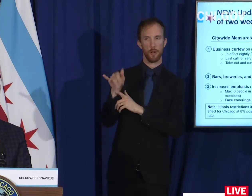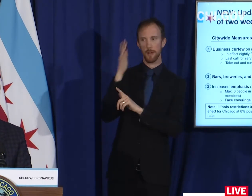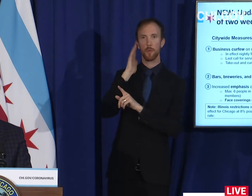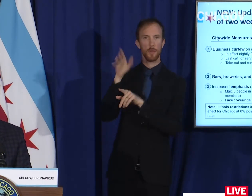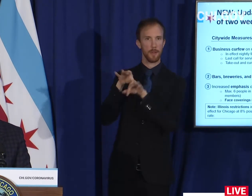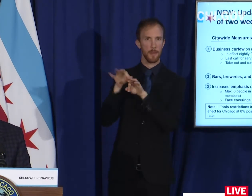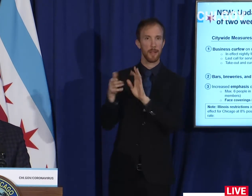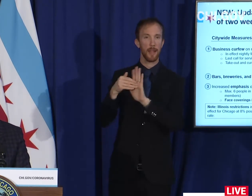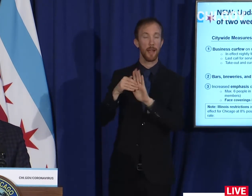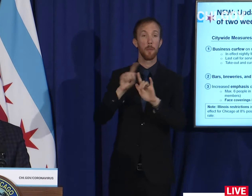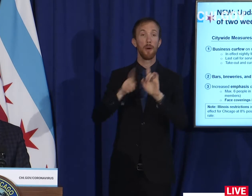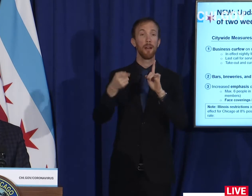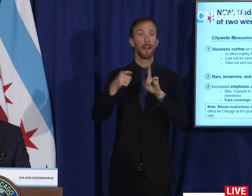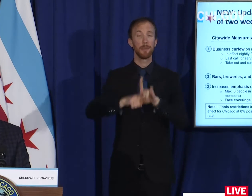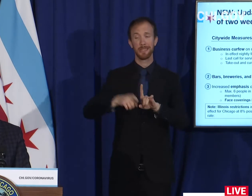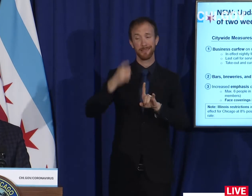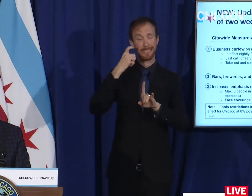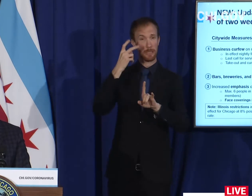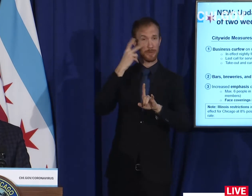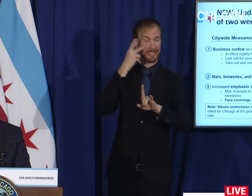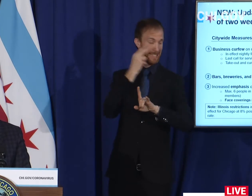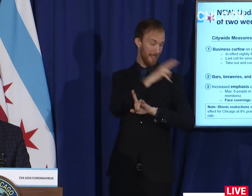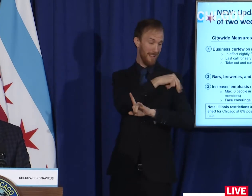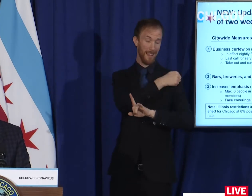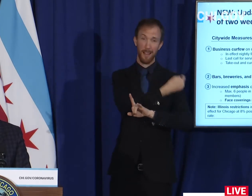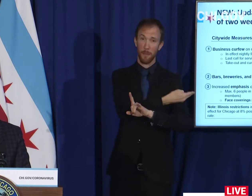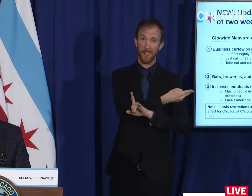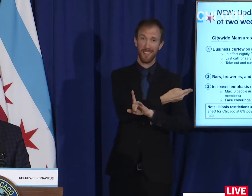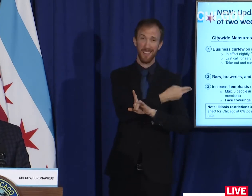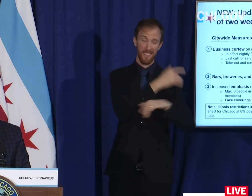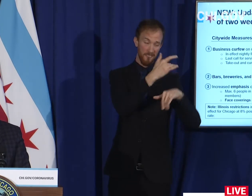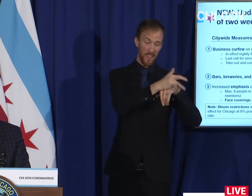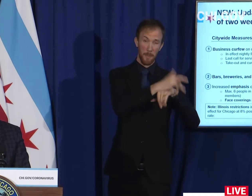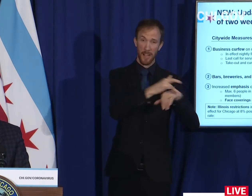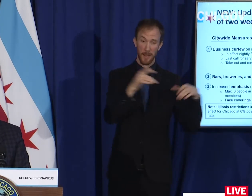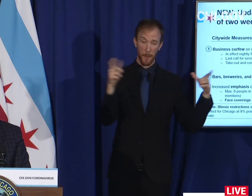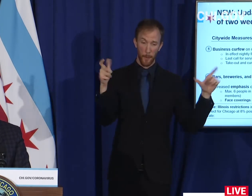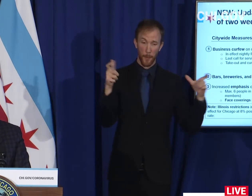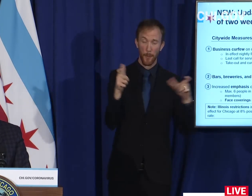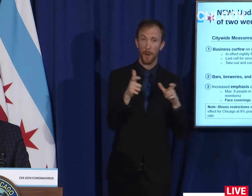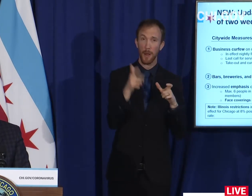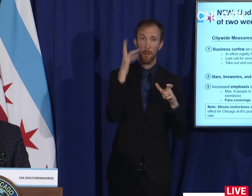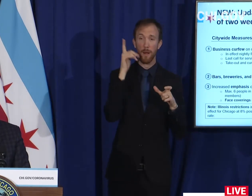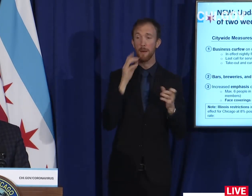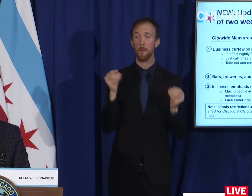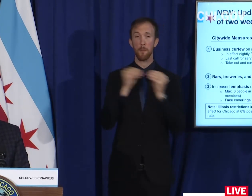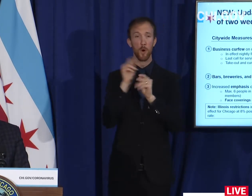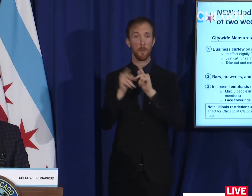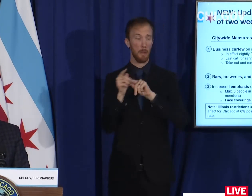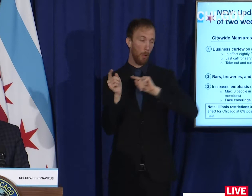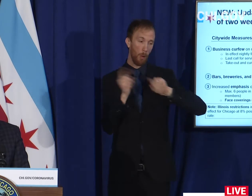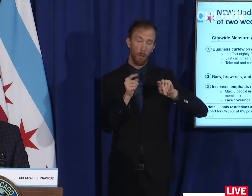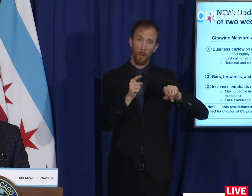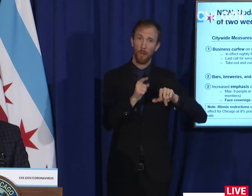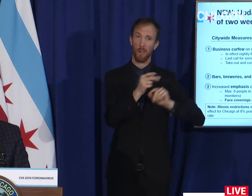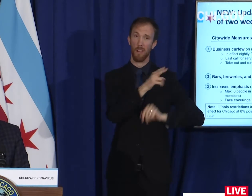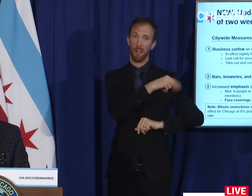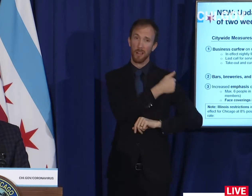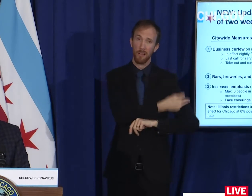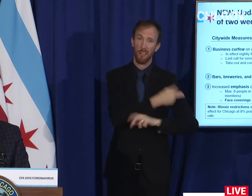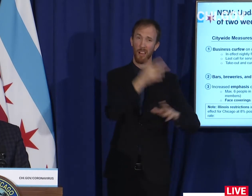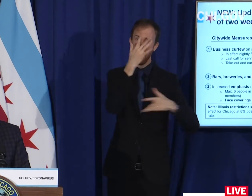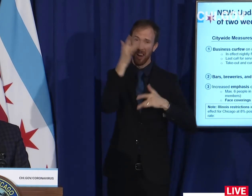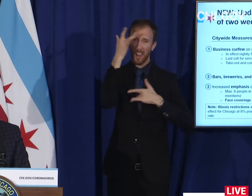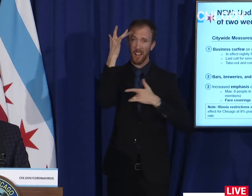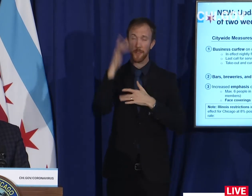in hospitalizations that we're all concerned about. That's a lagging indicator. But what it means fundamentally is if people